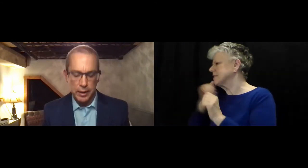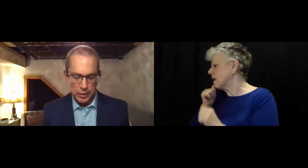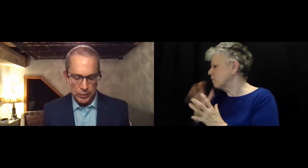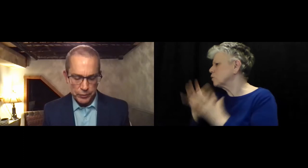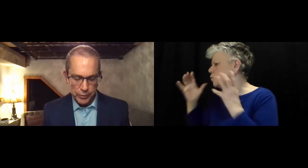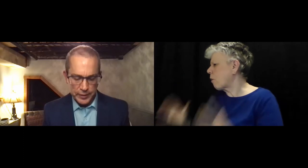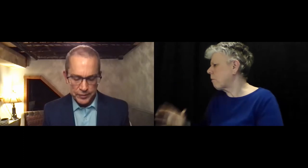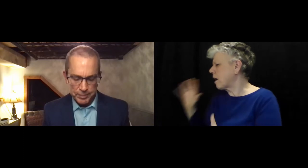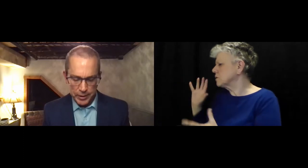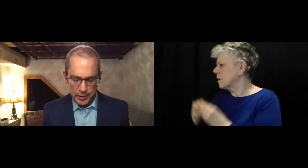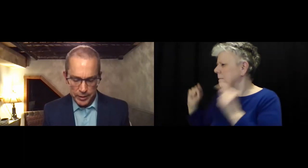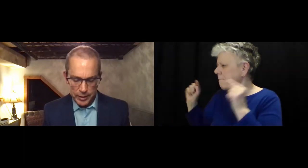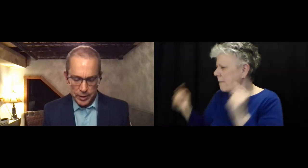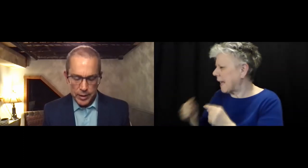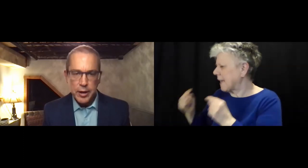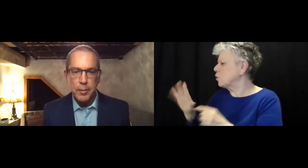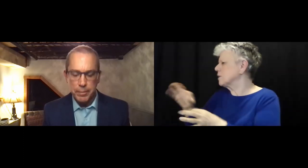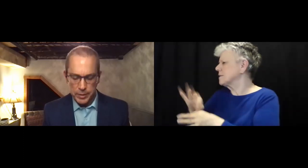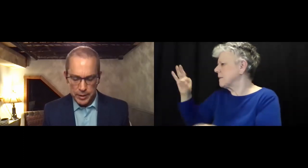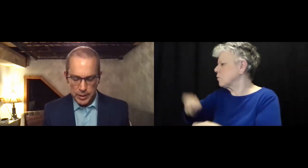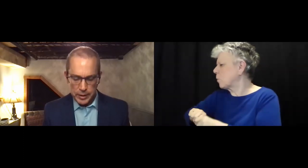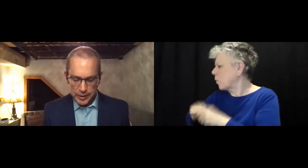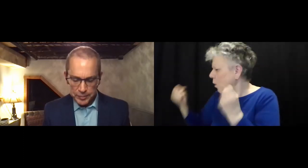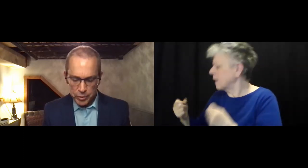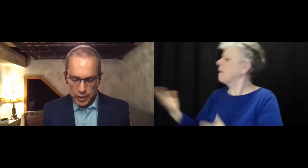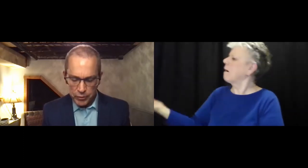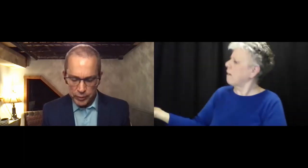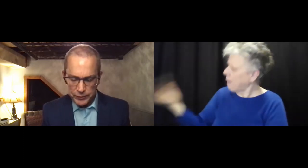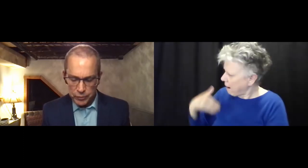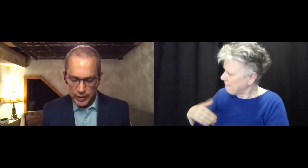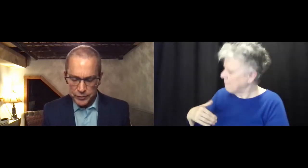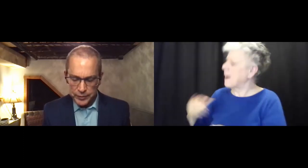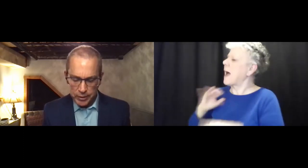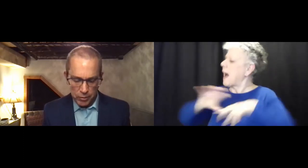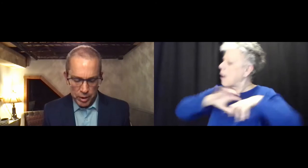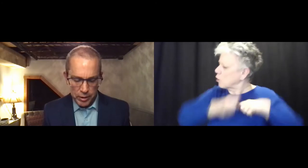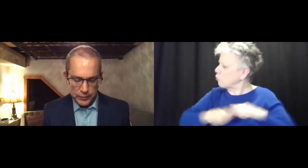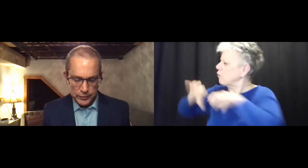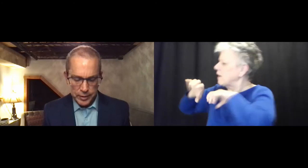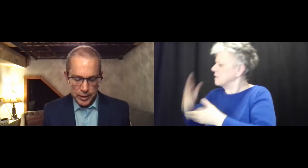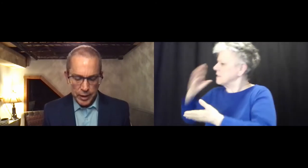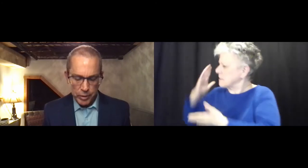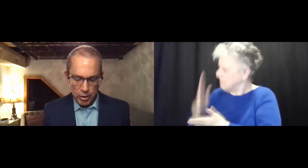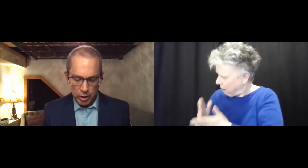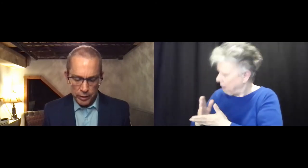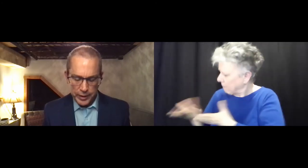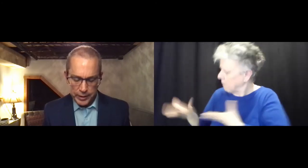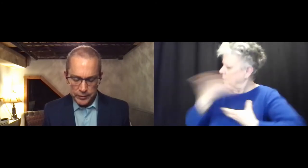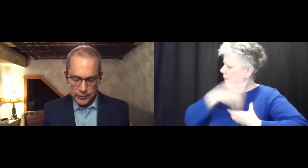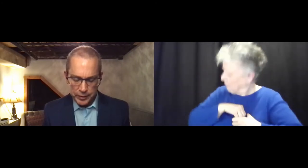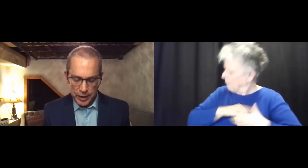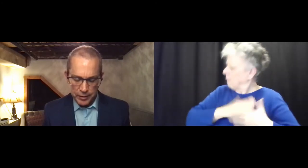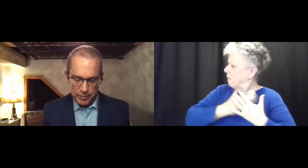pain to break the spirit. Come, let us put our griefs to rest in our own hearts and recall that